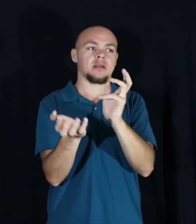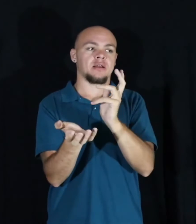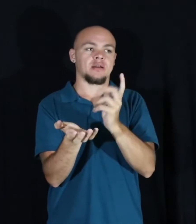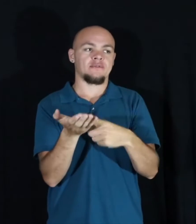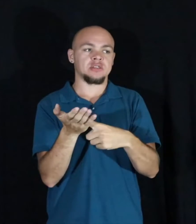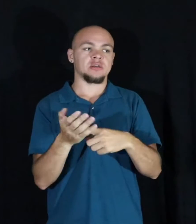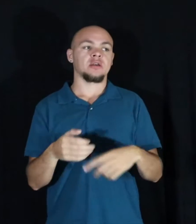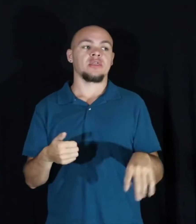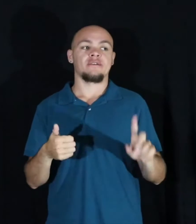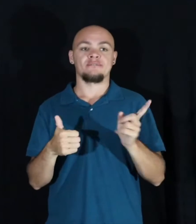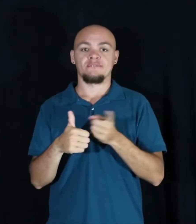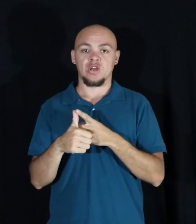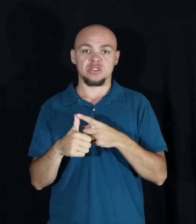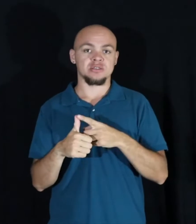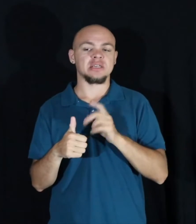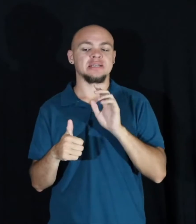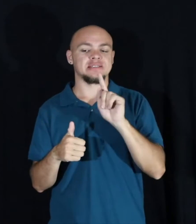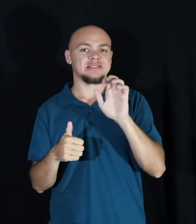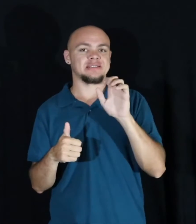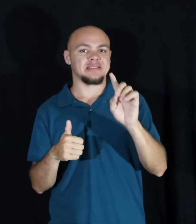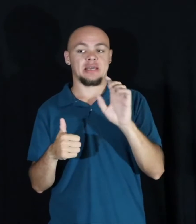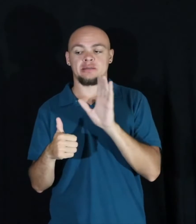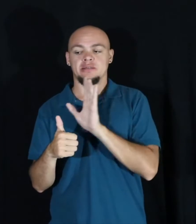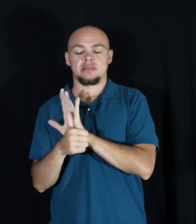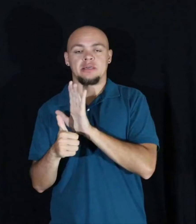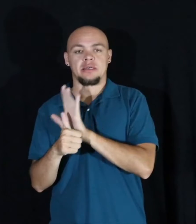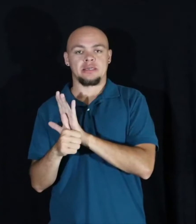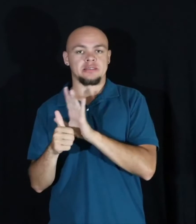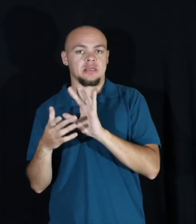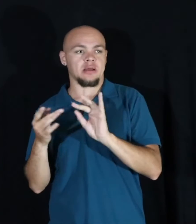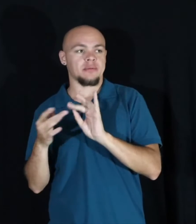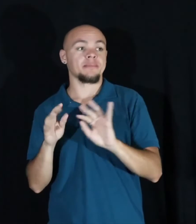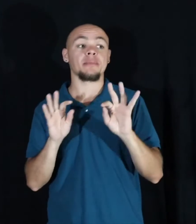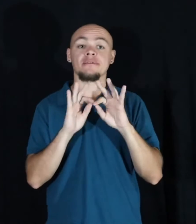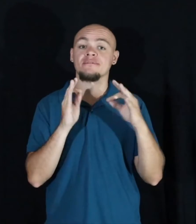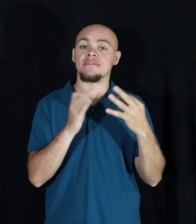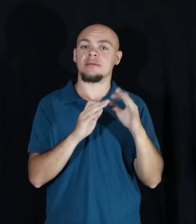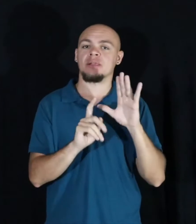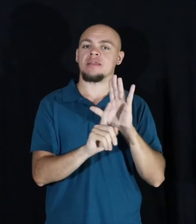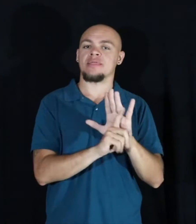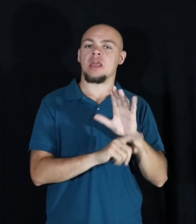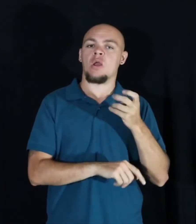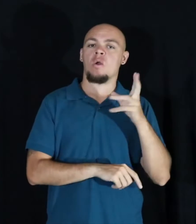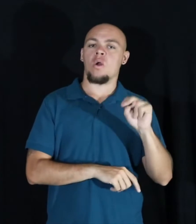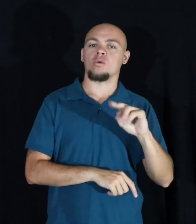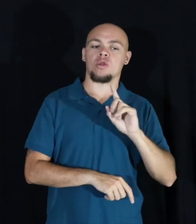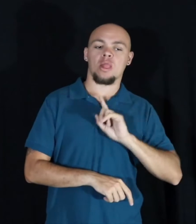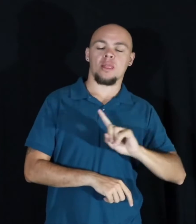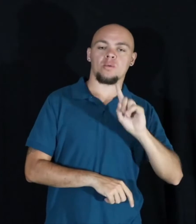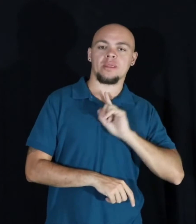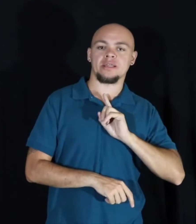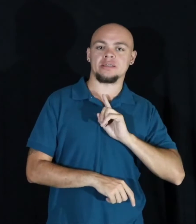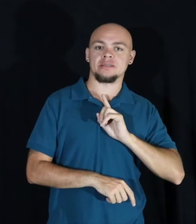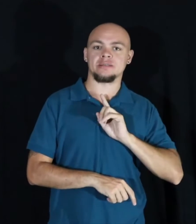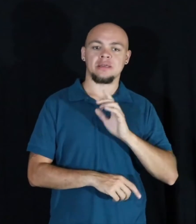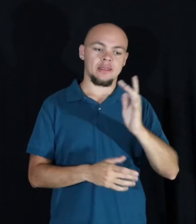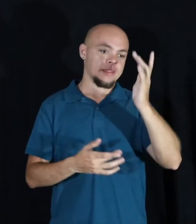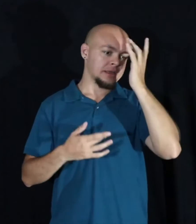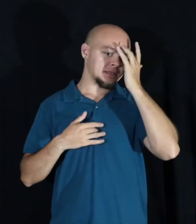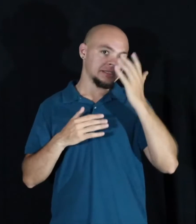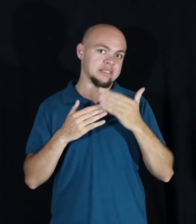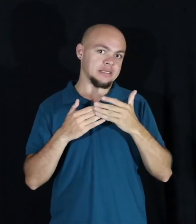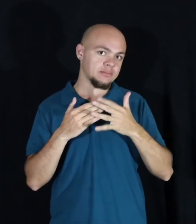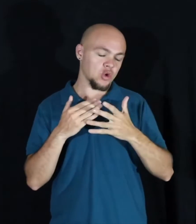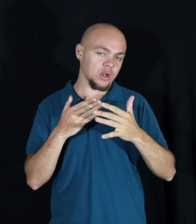Ted's comment of the pit, but families also talked about their own sense of loneliness, saying that as the disease